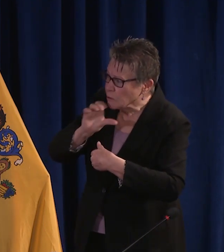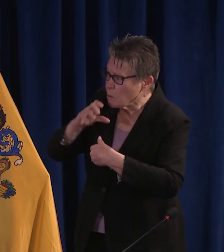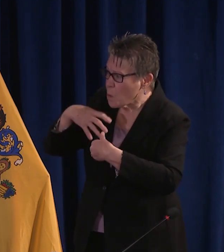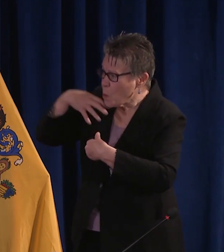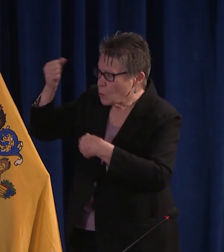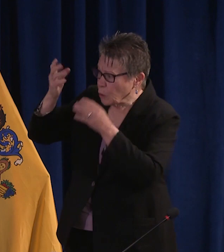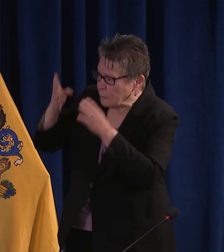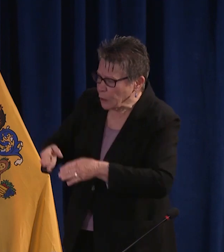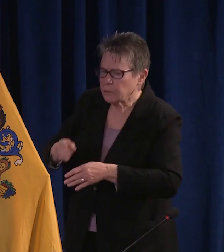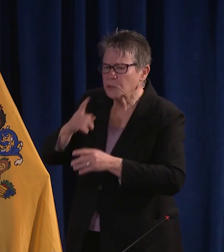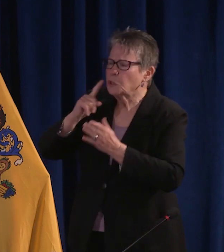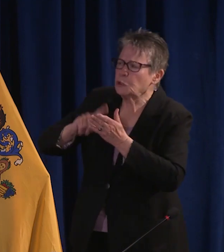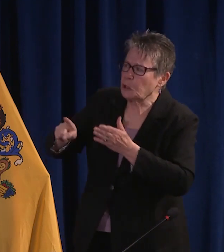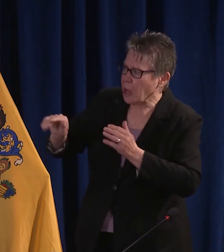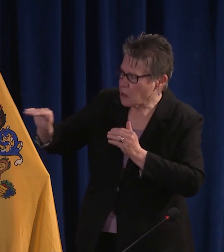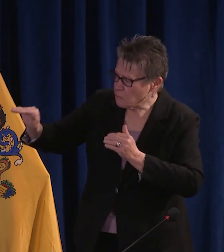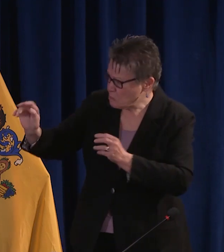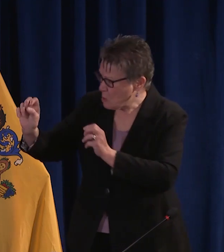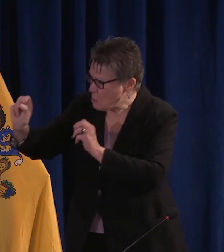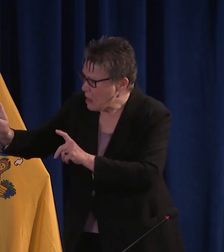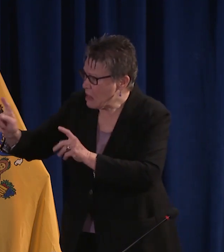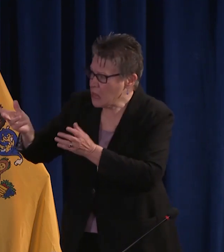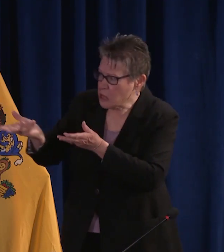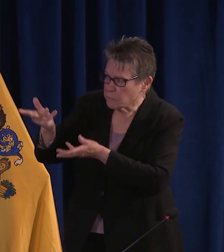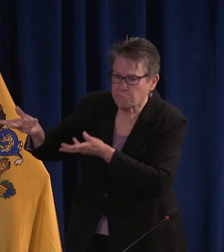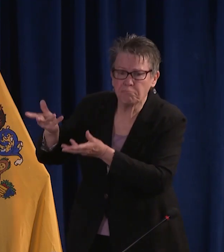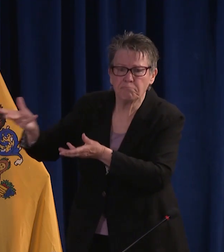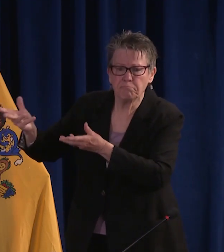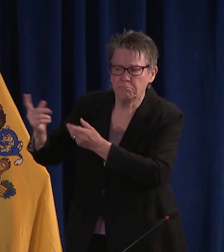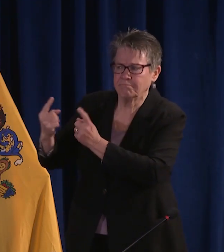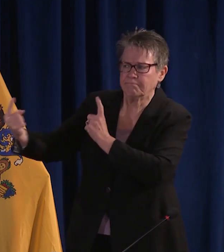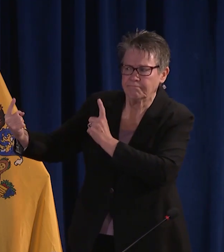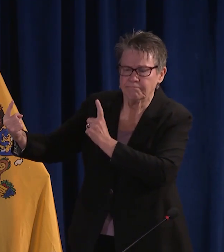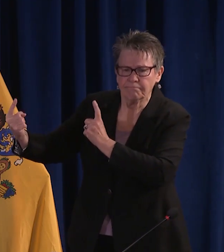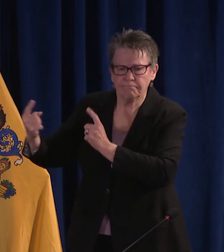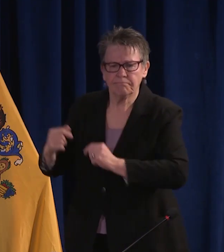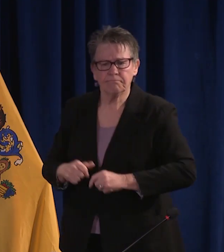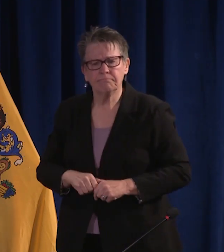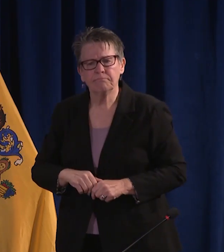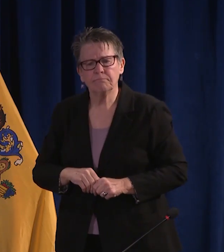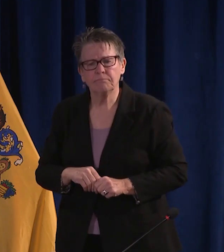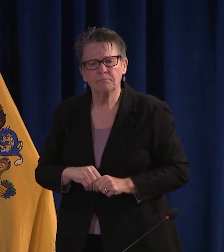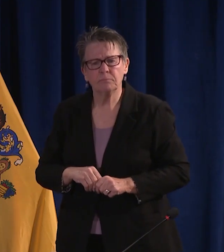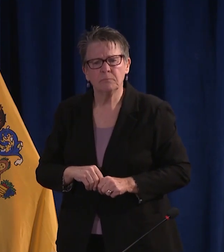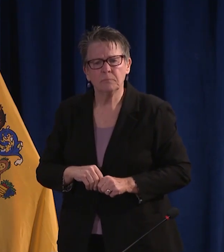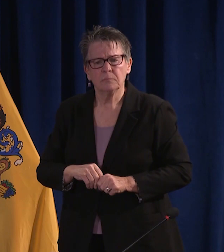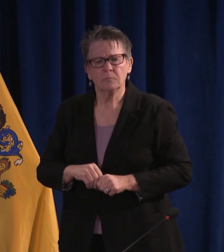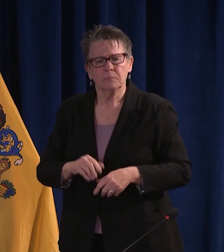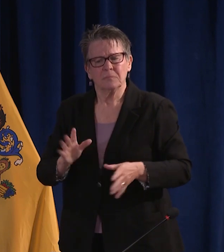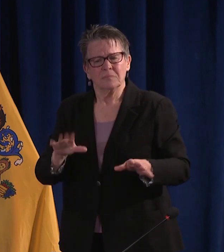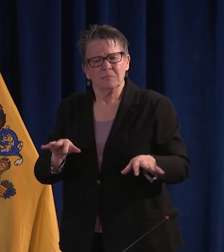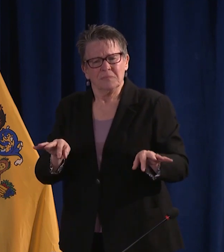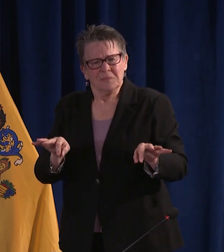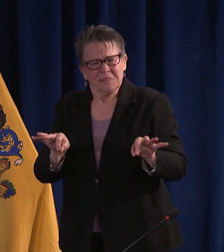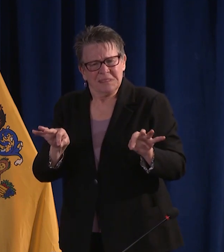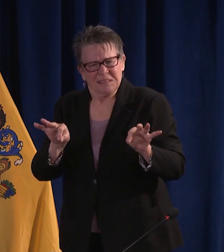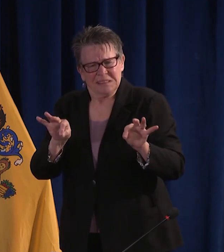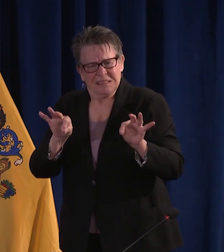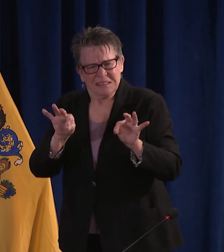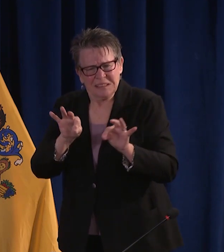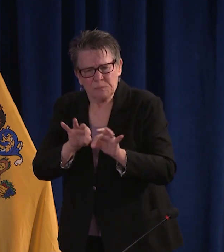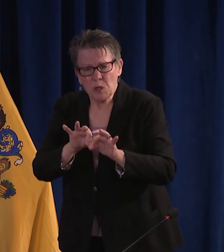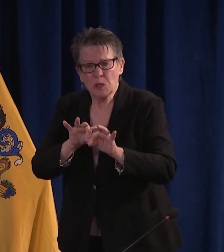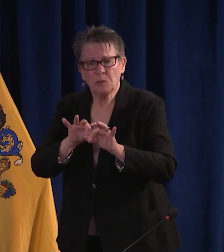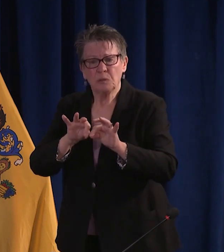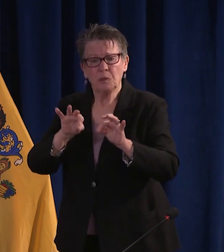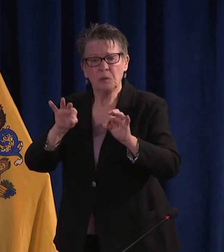personnel can attend to their jobs. For example, we must allow truck drivers to be able to make deliveries for restocking our grocery